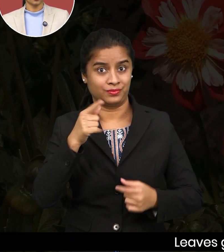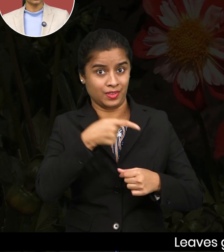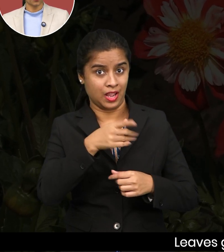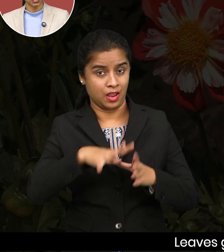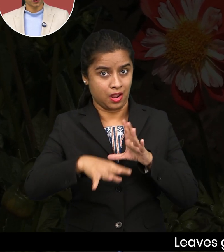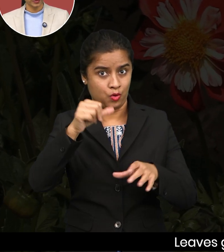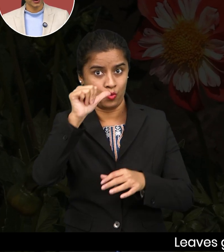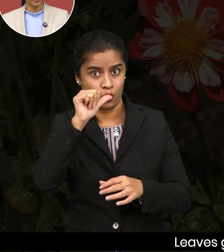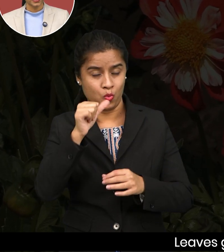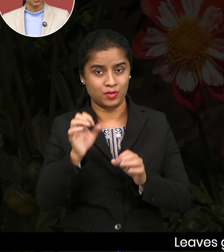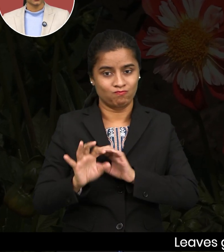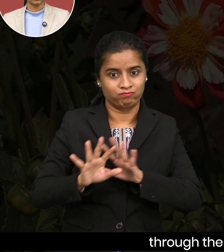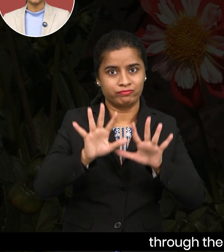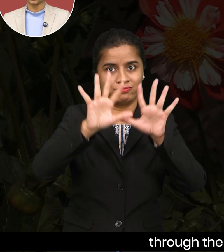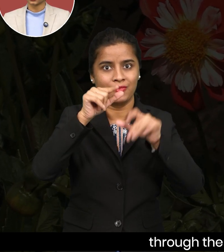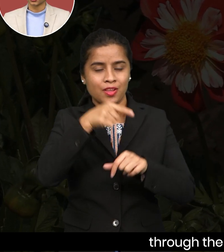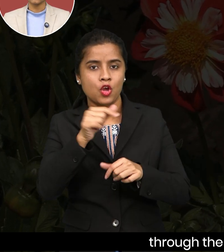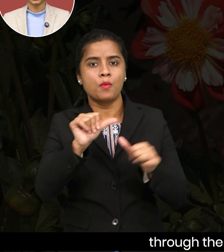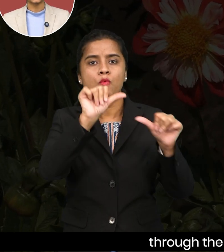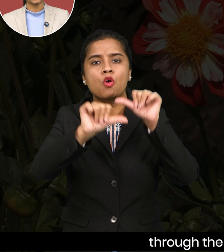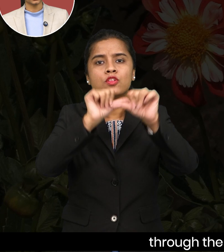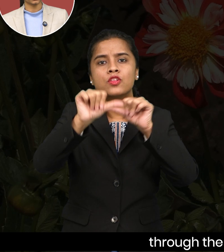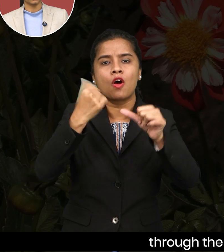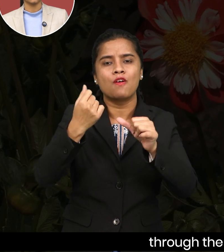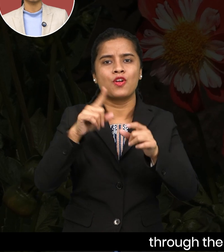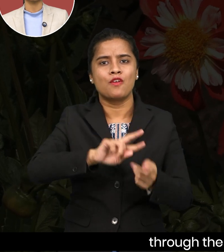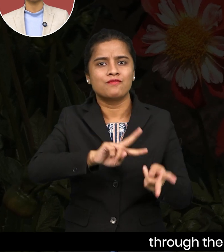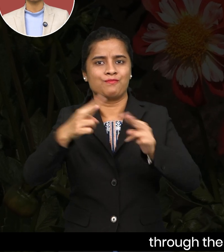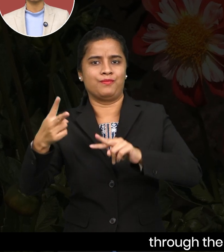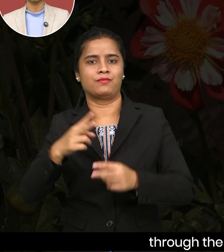Leaves give out water vapor through the process of transpiration.